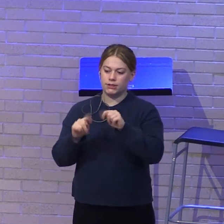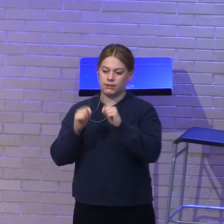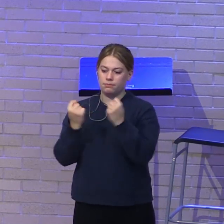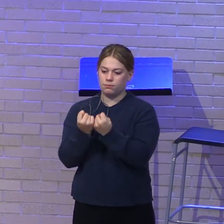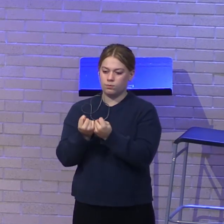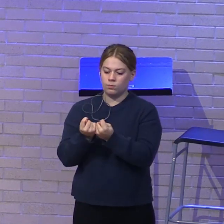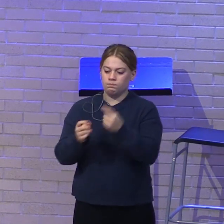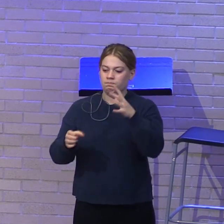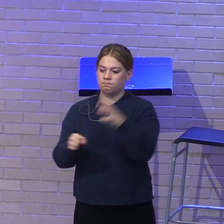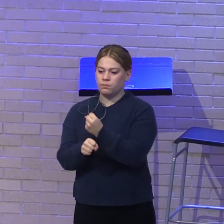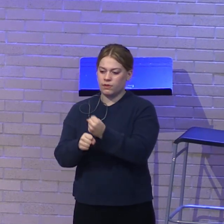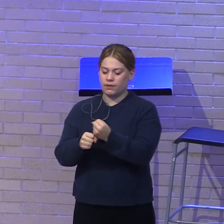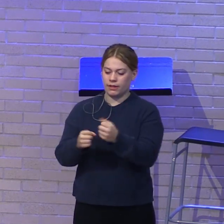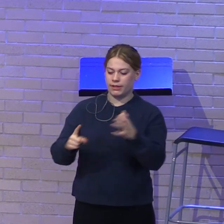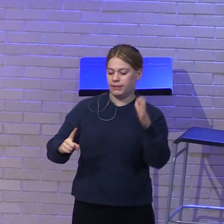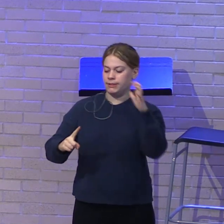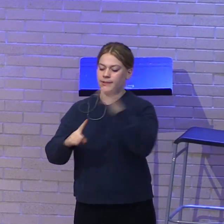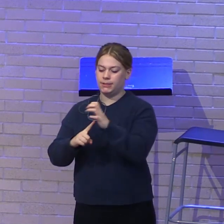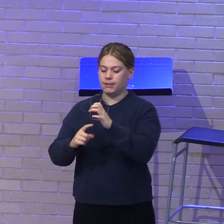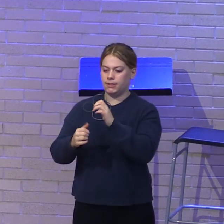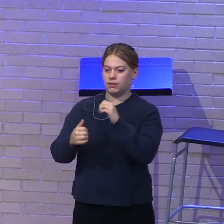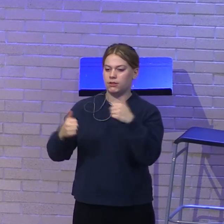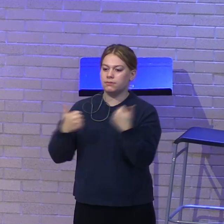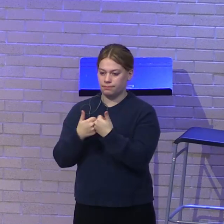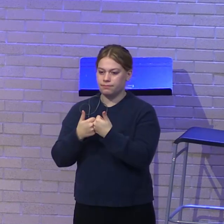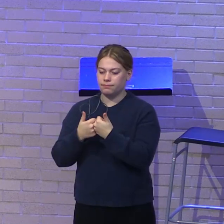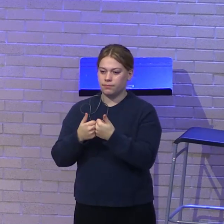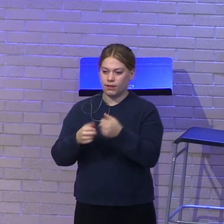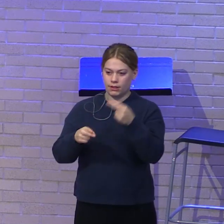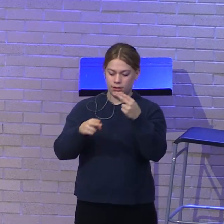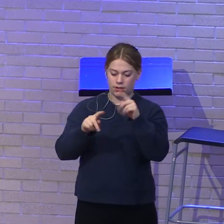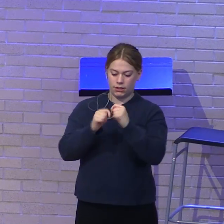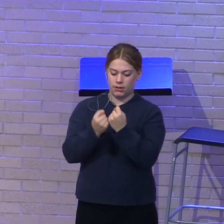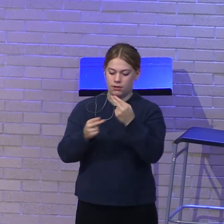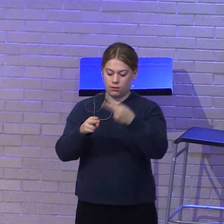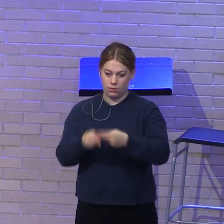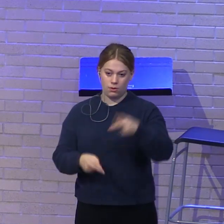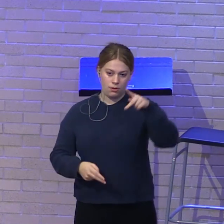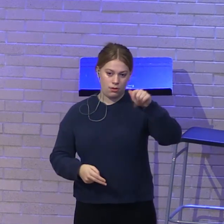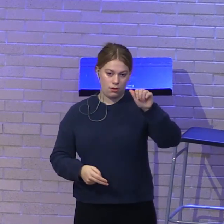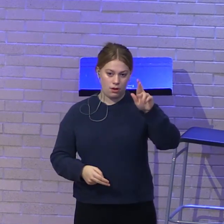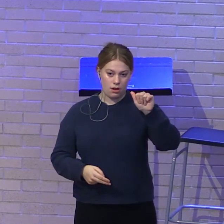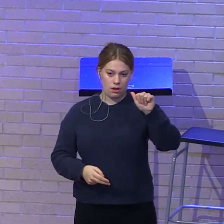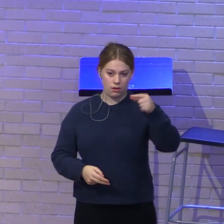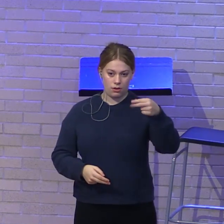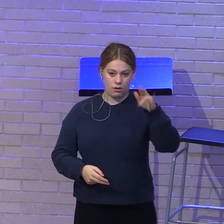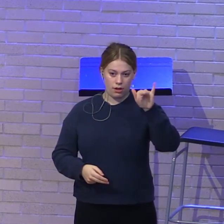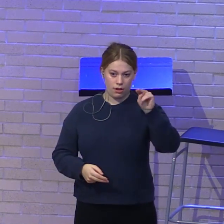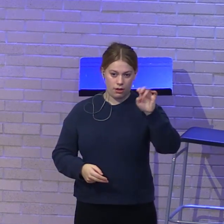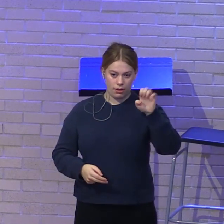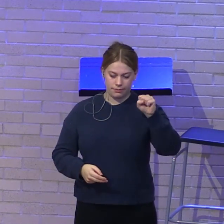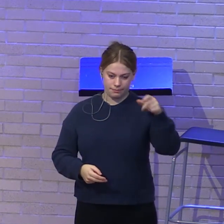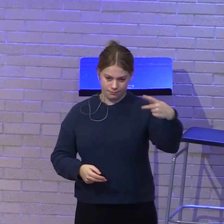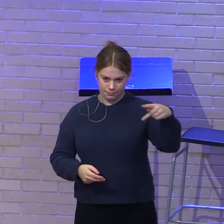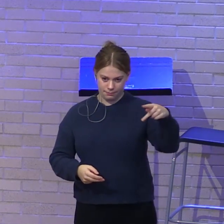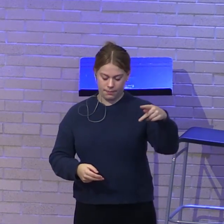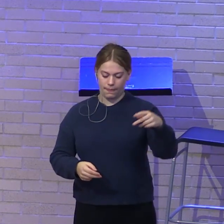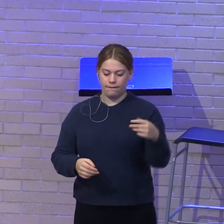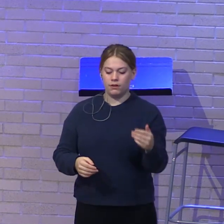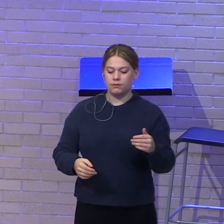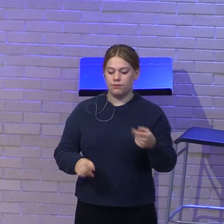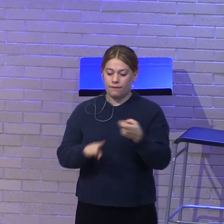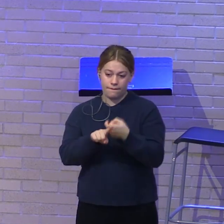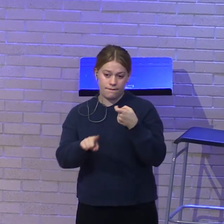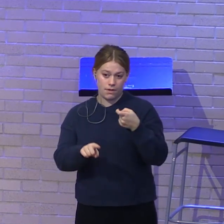season. And so this team is called the Peregrines, and they are from Grand Rapids, which is the nearest big city to